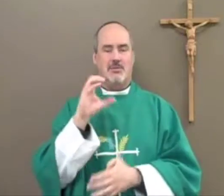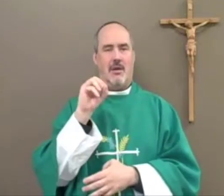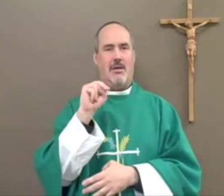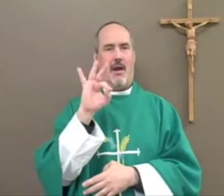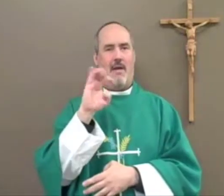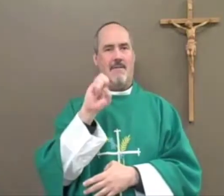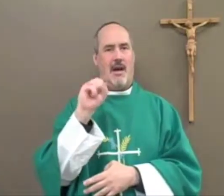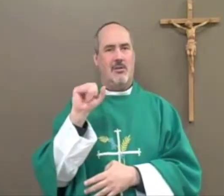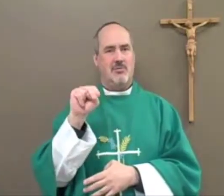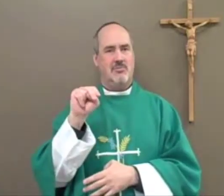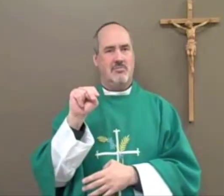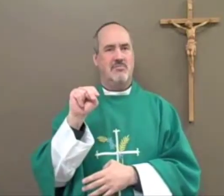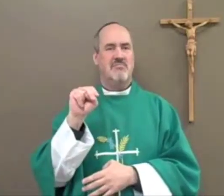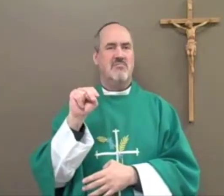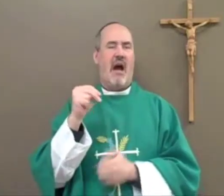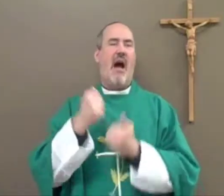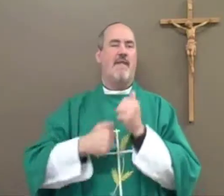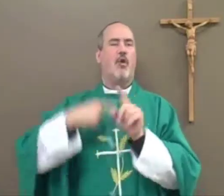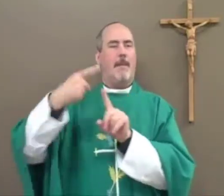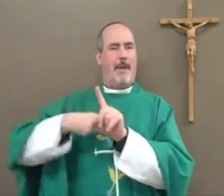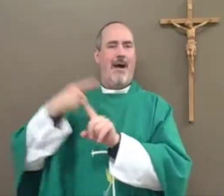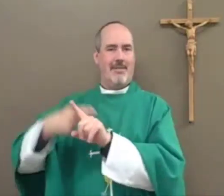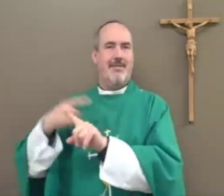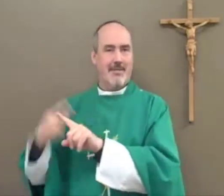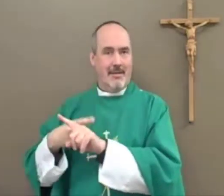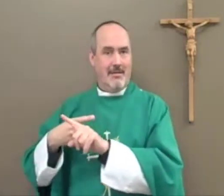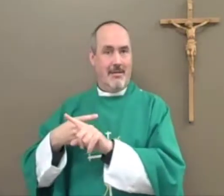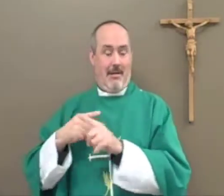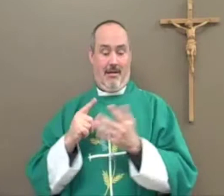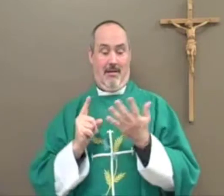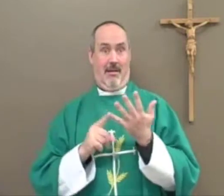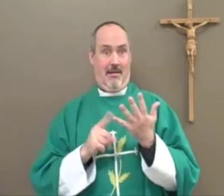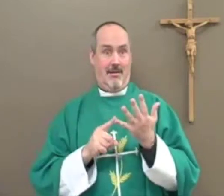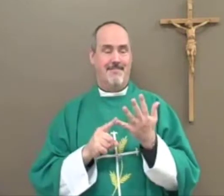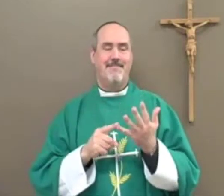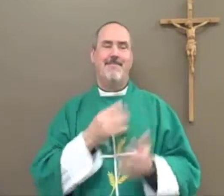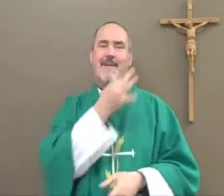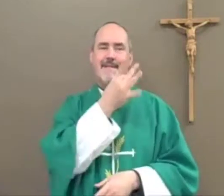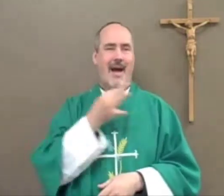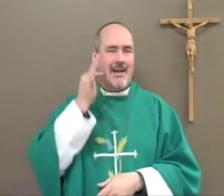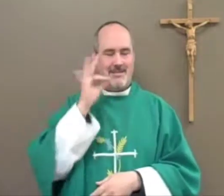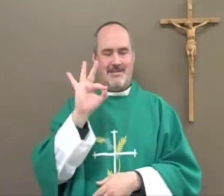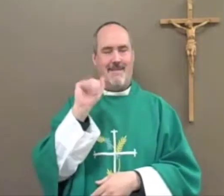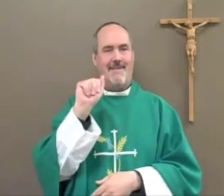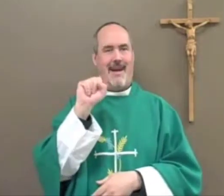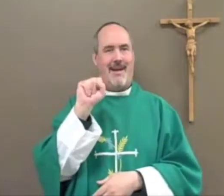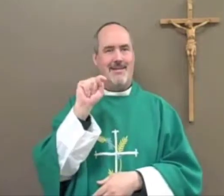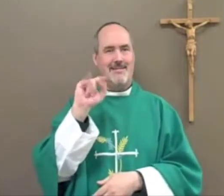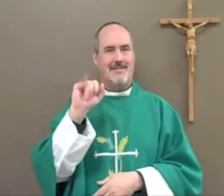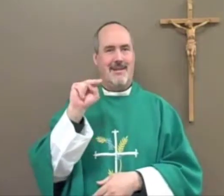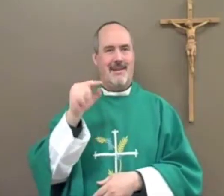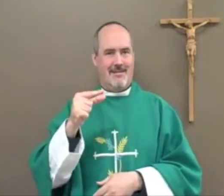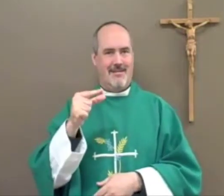Fourth, we must go to confession at least once a month. And fifth, we must fast.